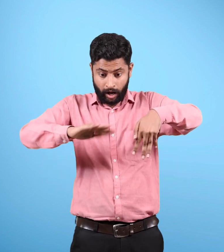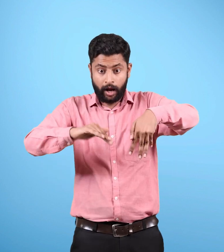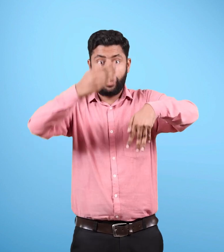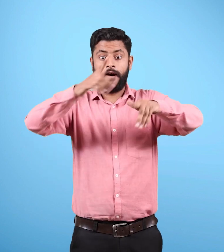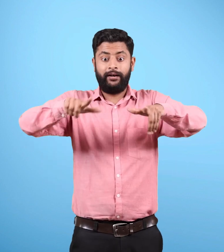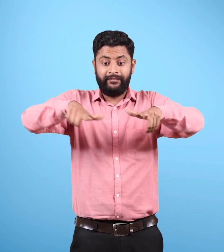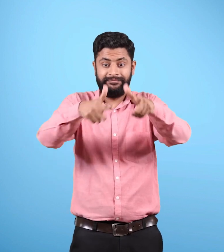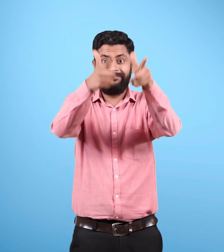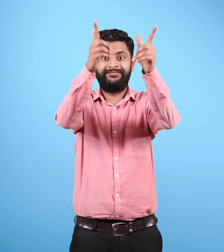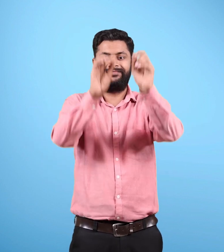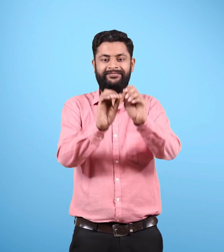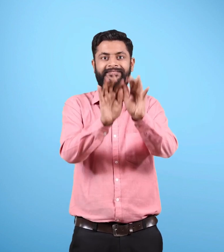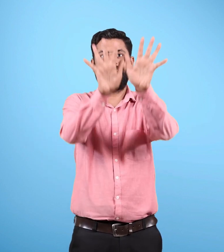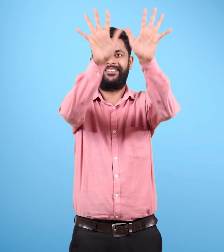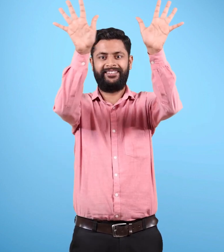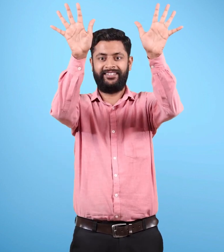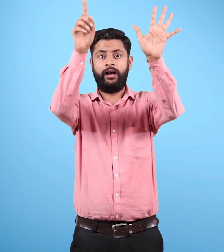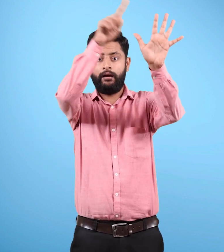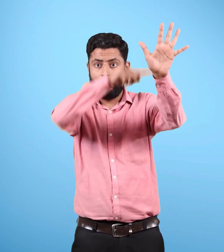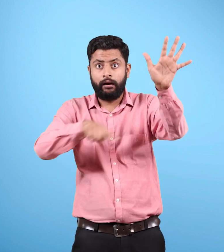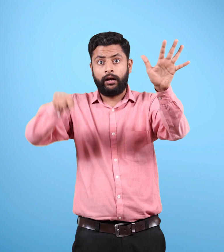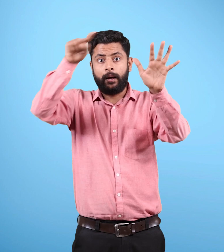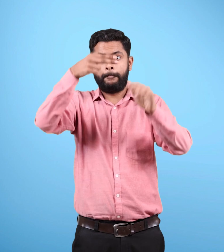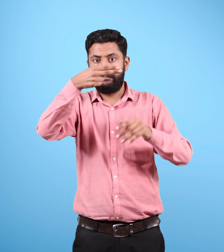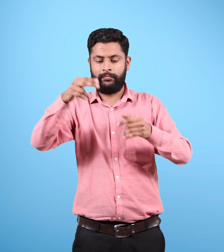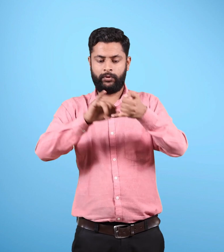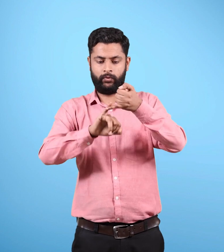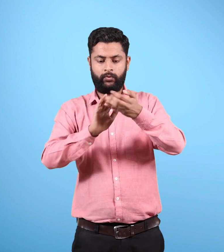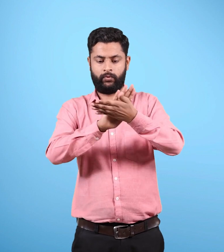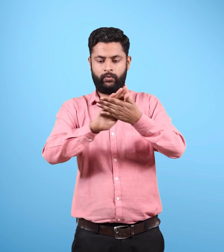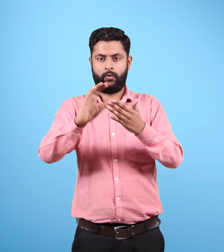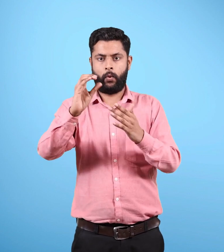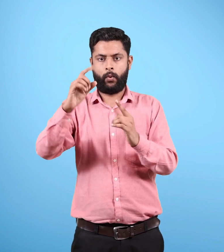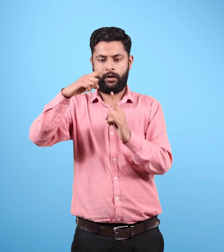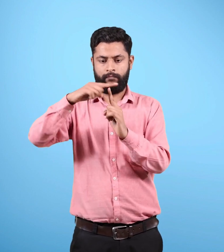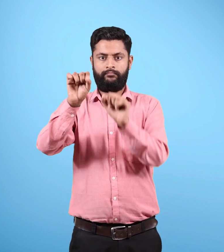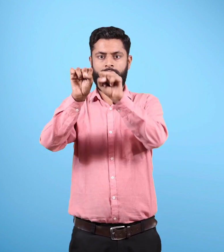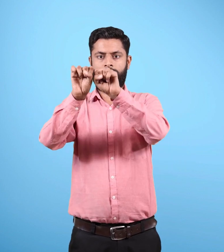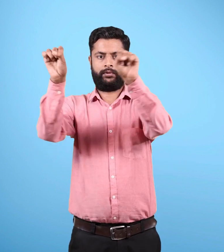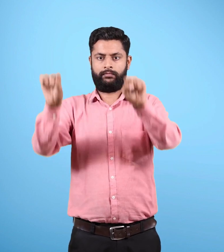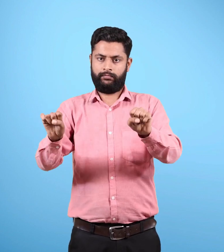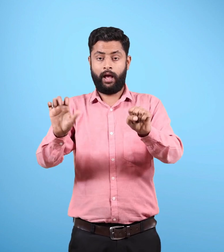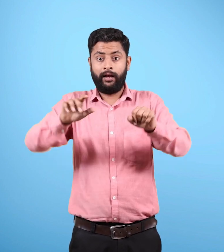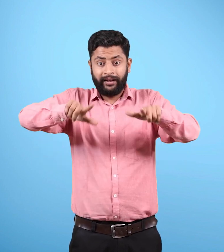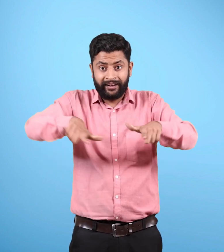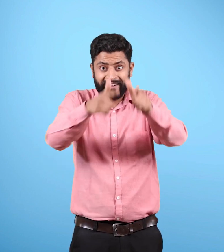Root system is subdivided as primary root and secondary root. Shoot system